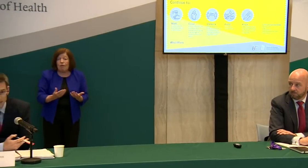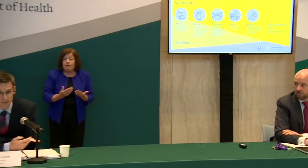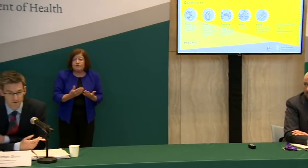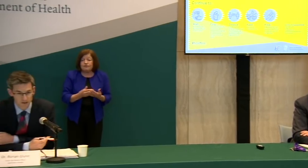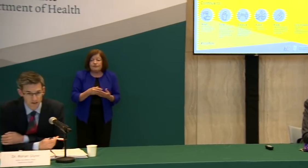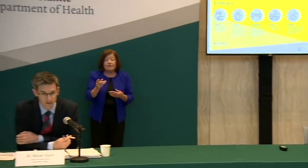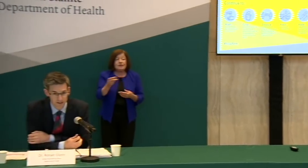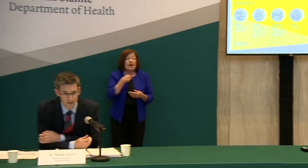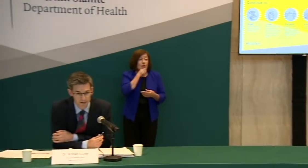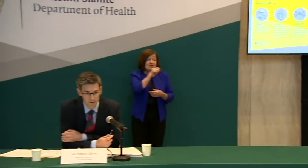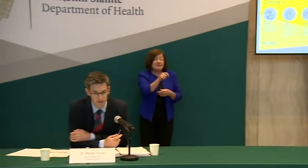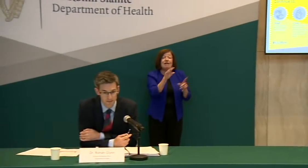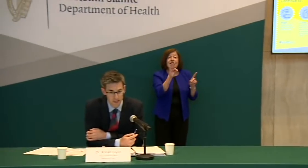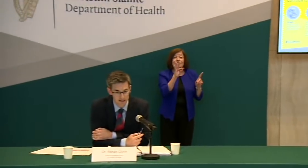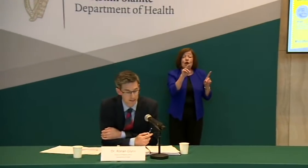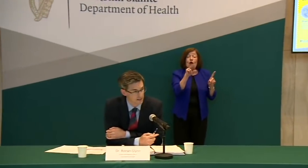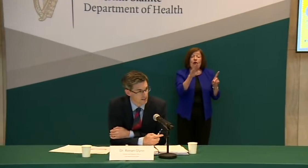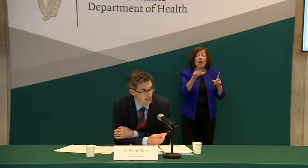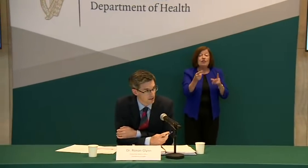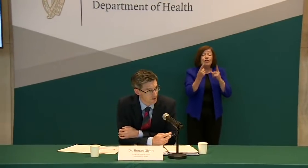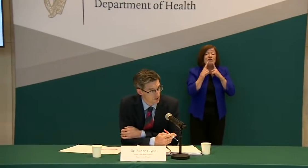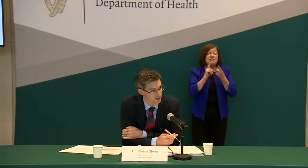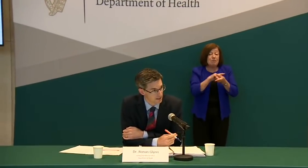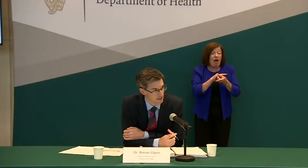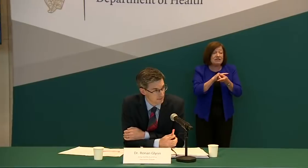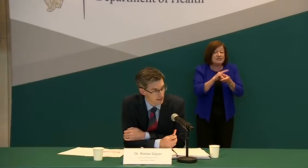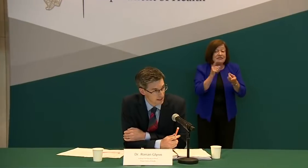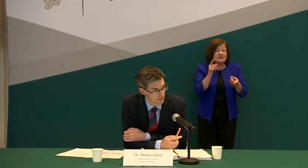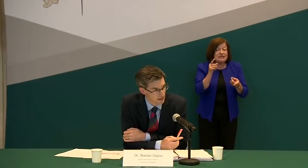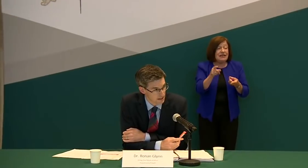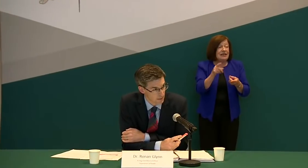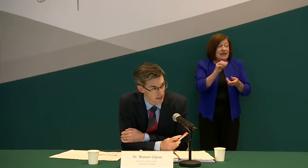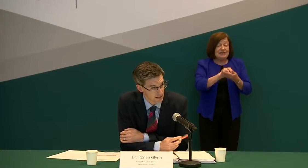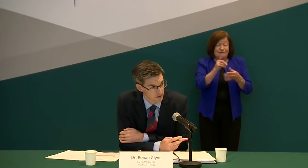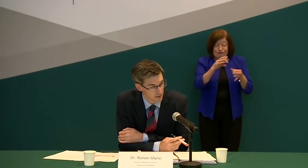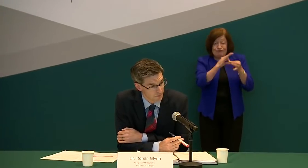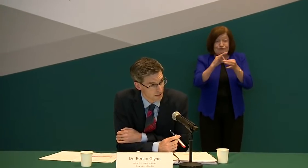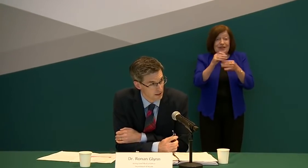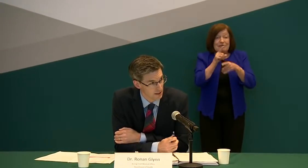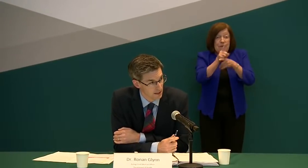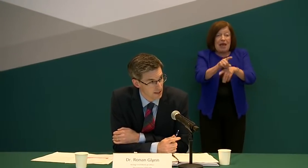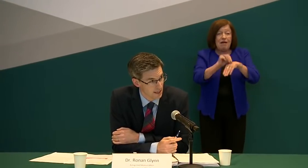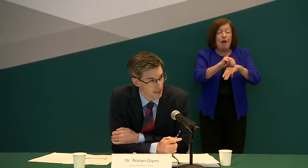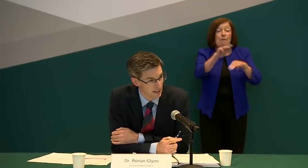I would say, Fergal, that the response in its entirety to this pandemic is dependent on